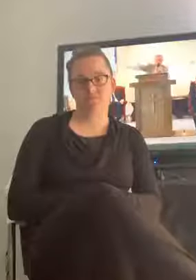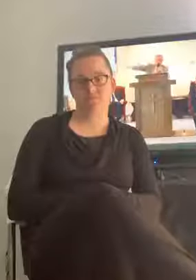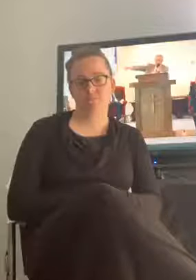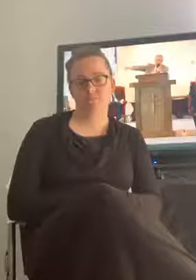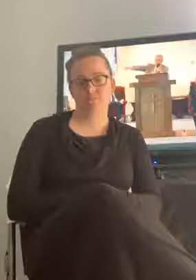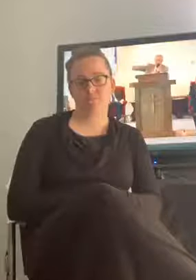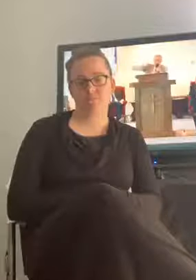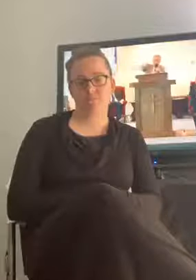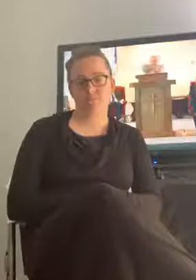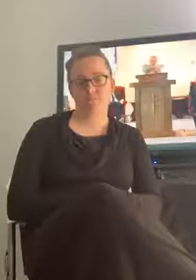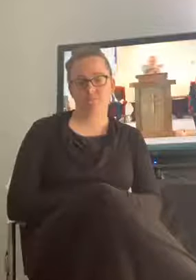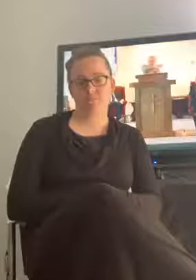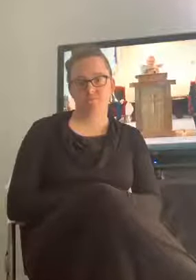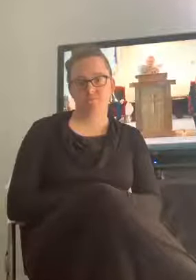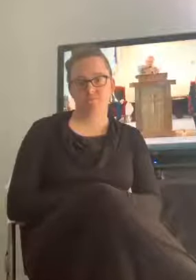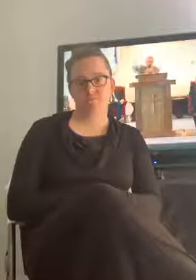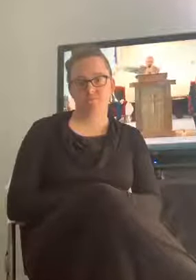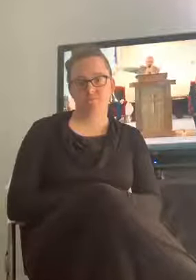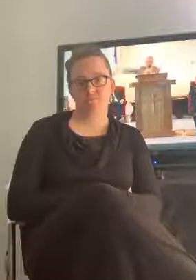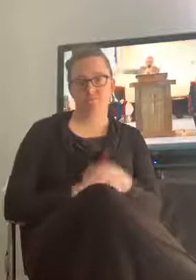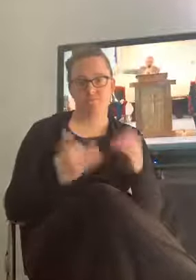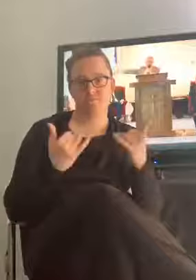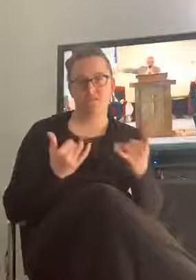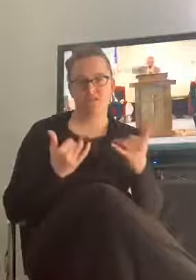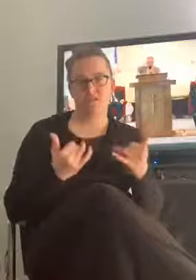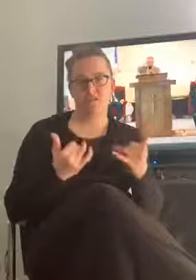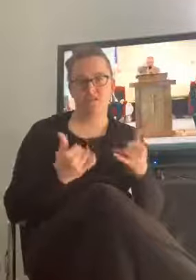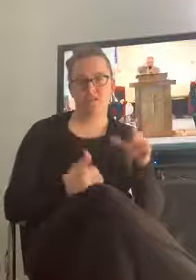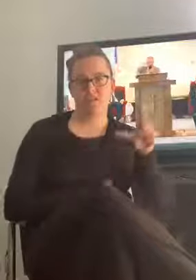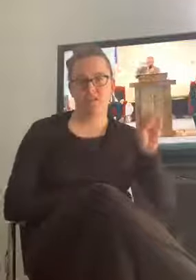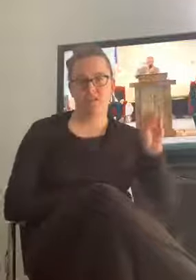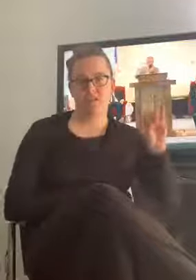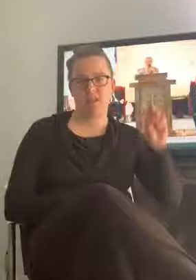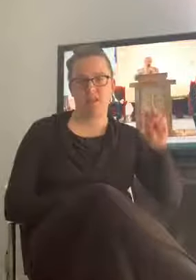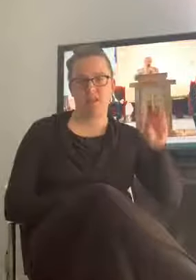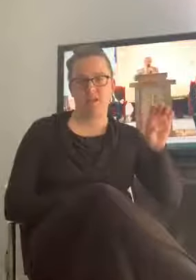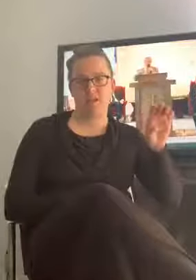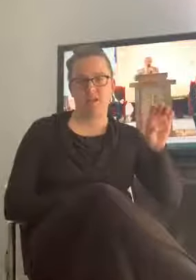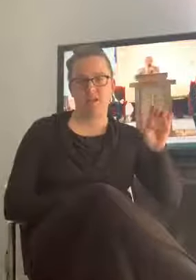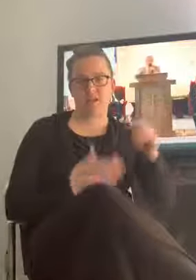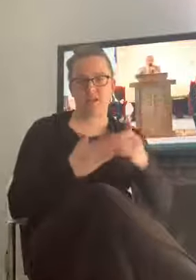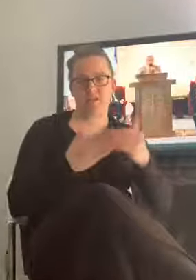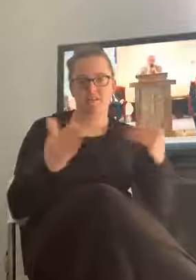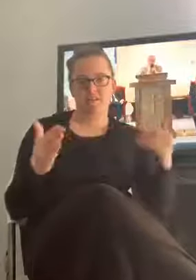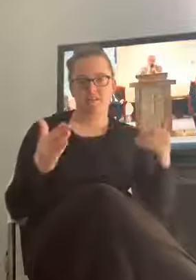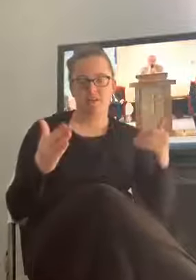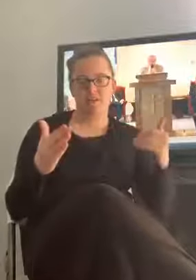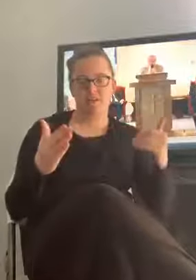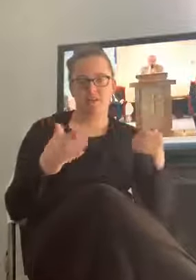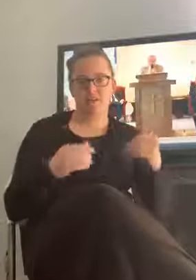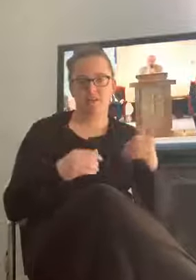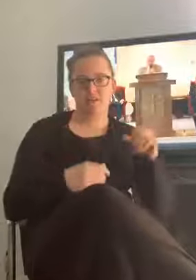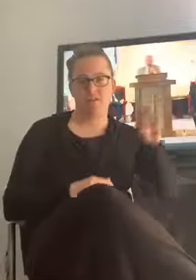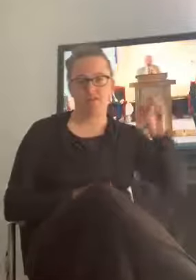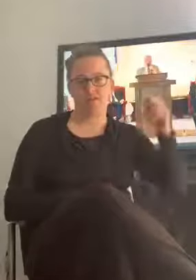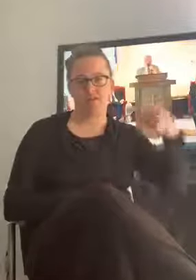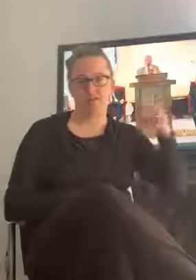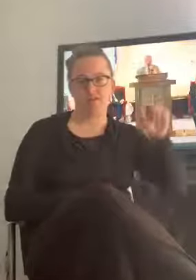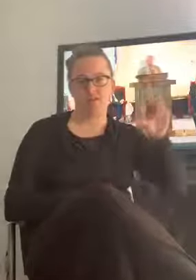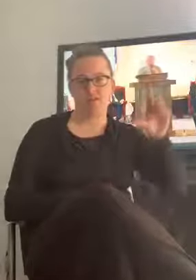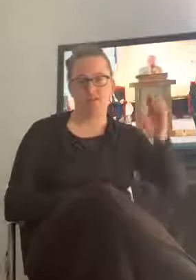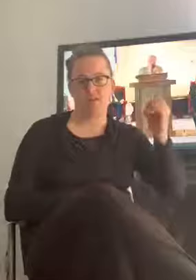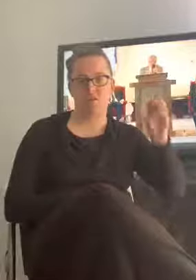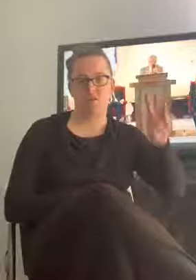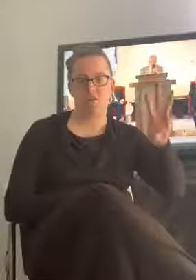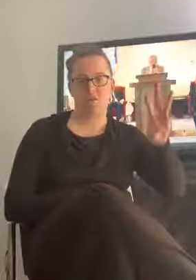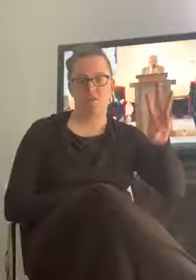a line of this buoy line that separated the shallow end